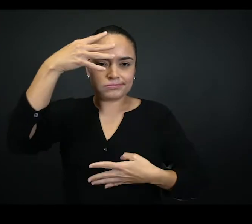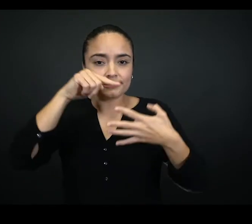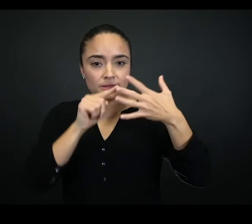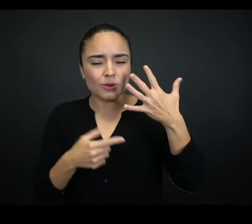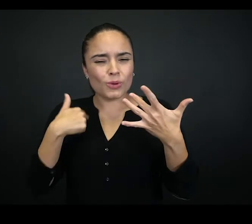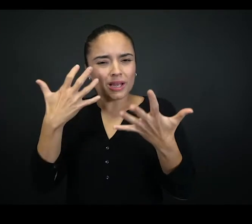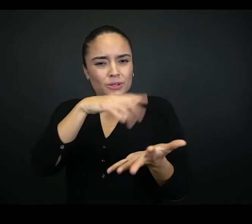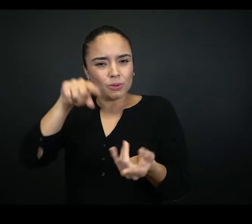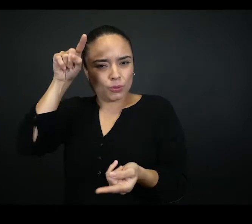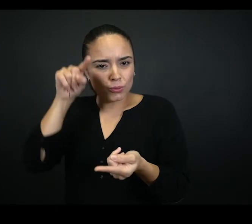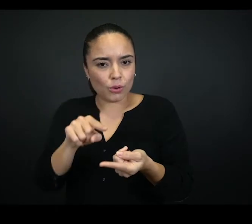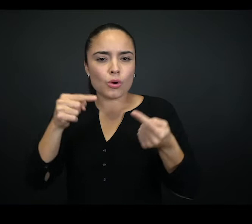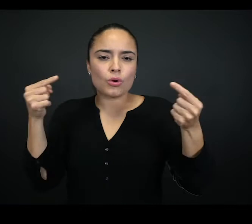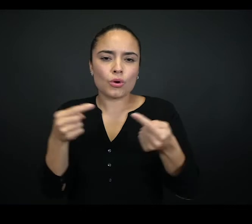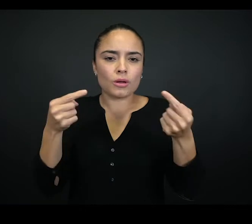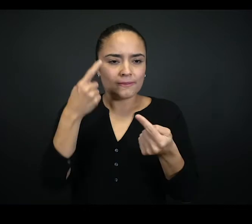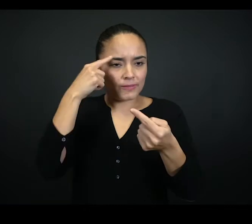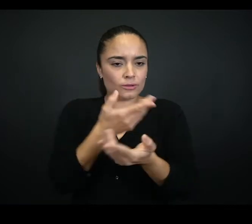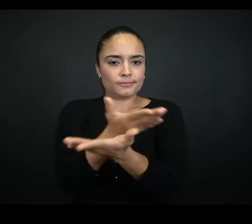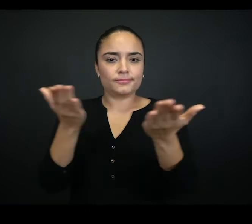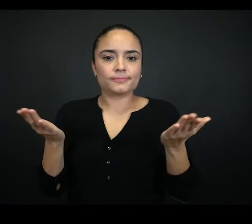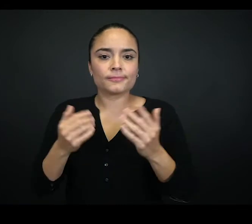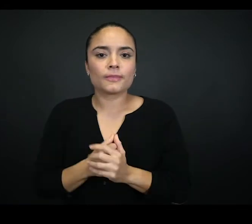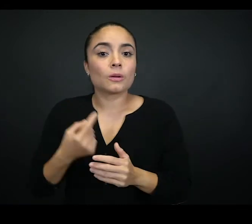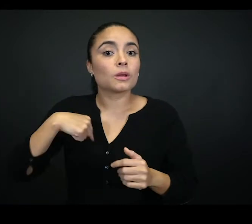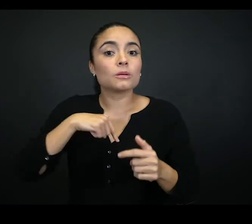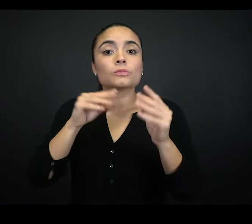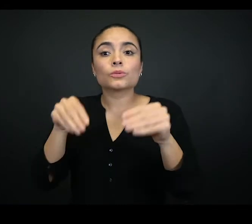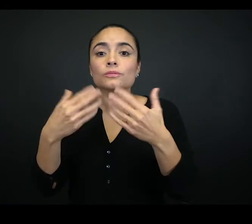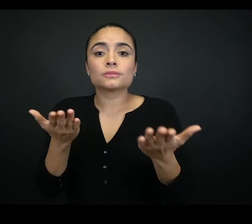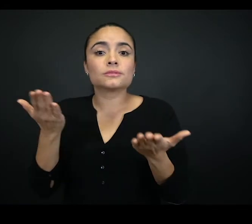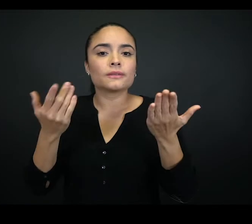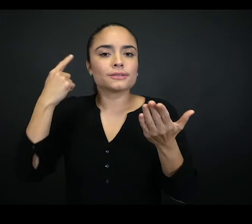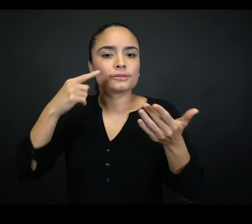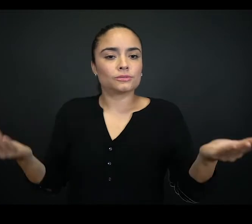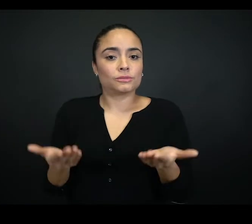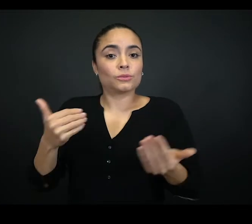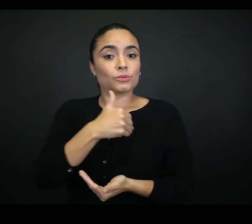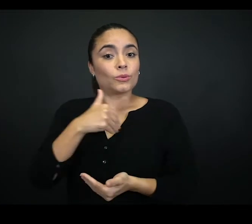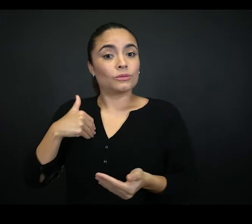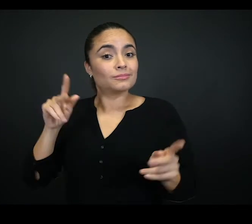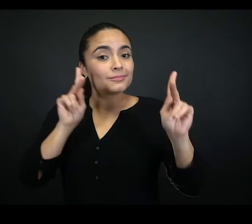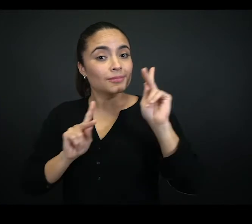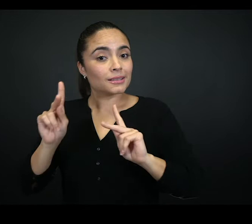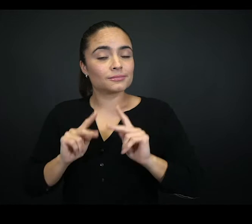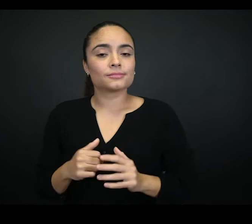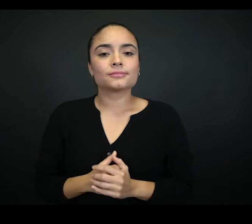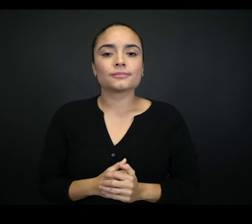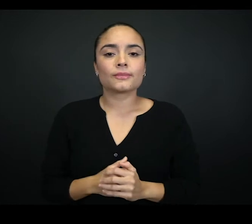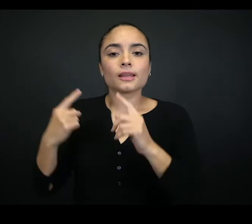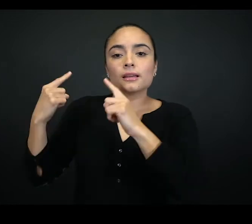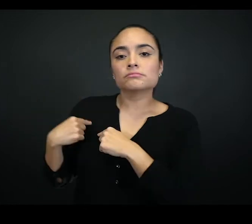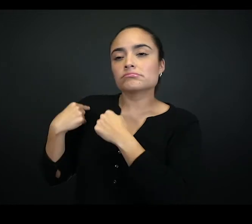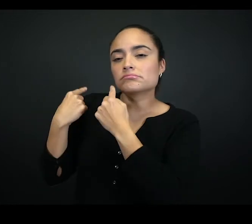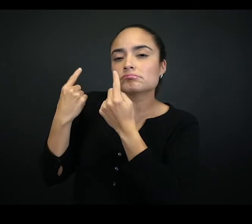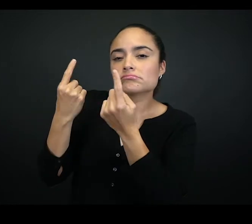are obviously for people in the city of Toronto. Harm reduction has been around for way over